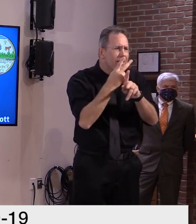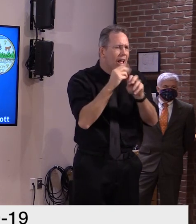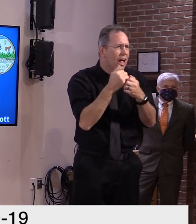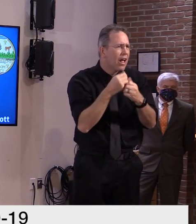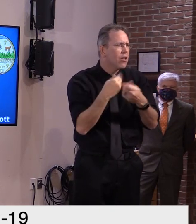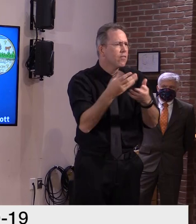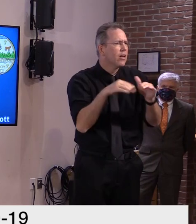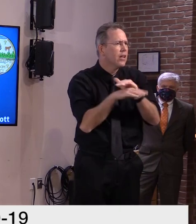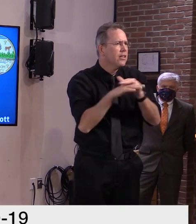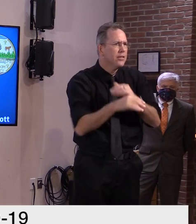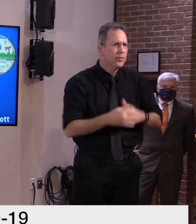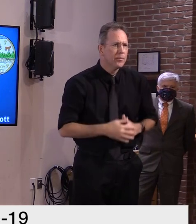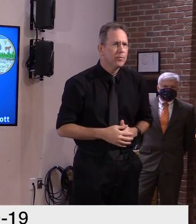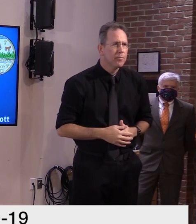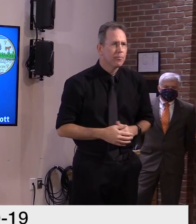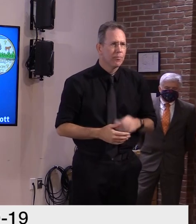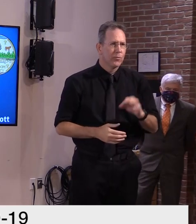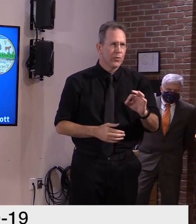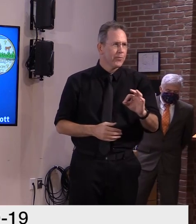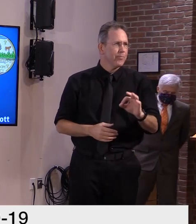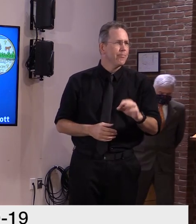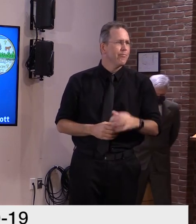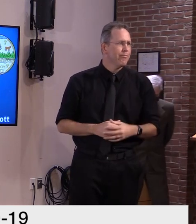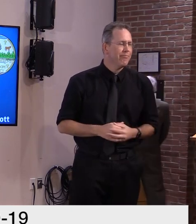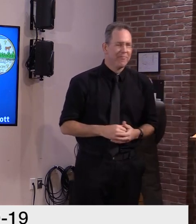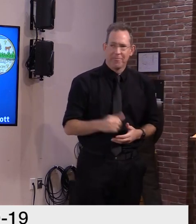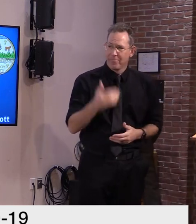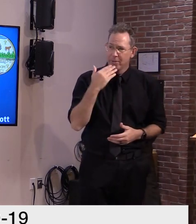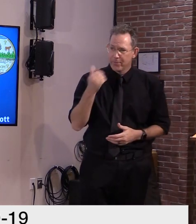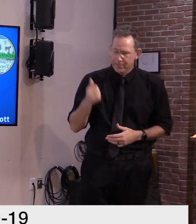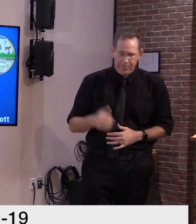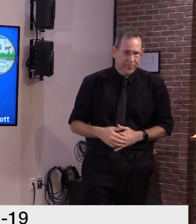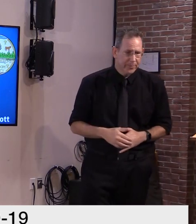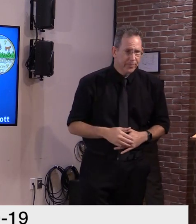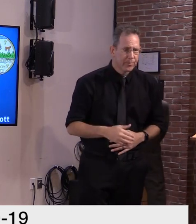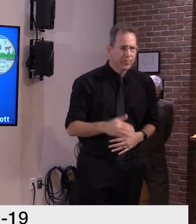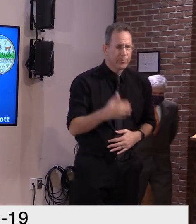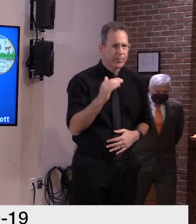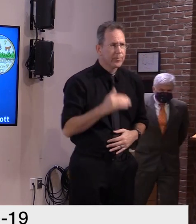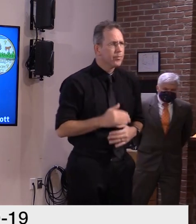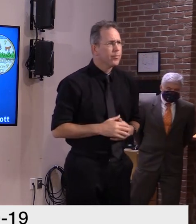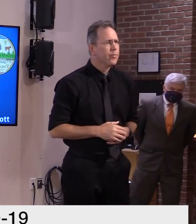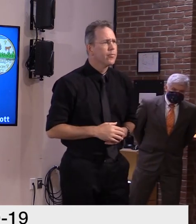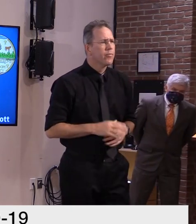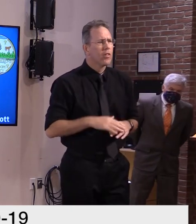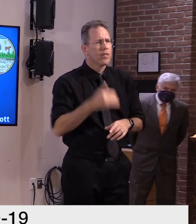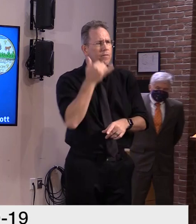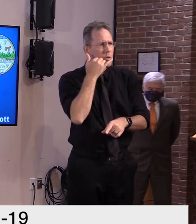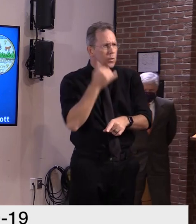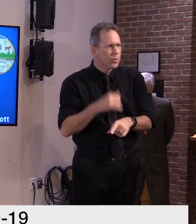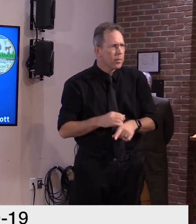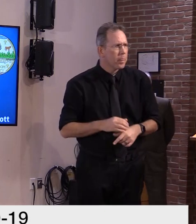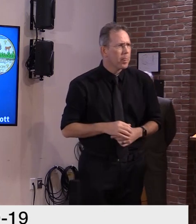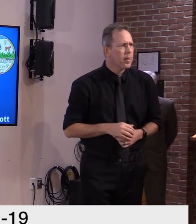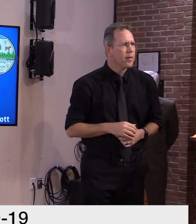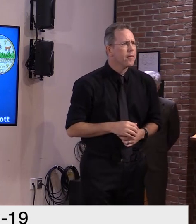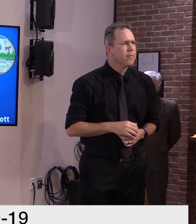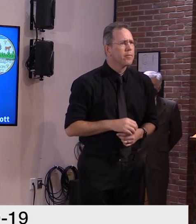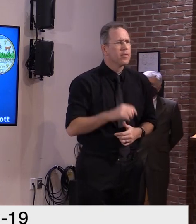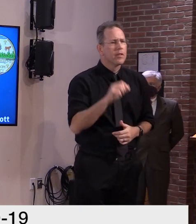activity. You're welcome. Moving to the phones, we'll start with Lisa from the AP.